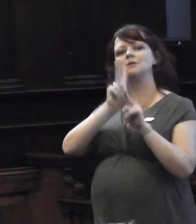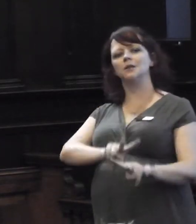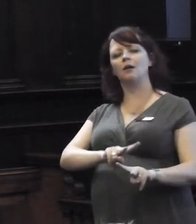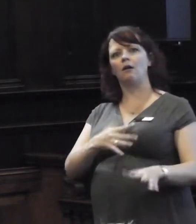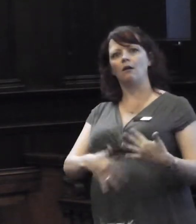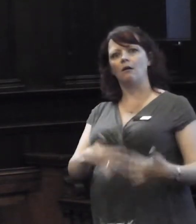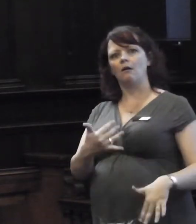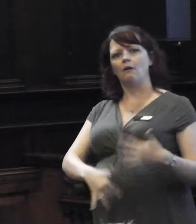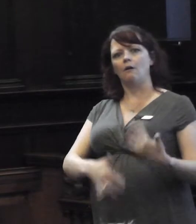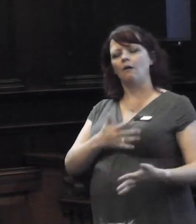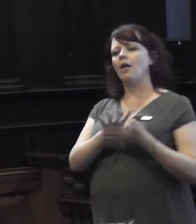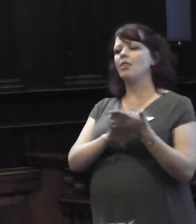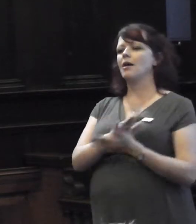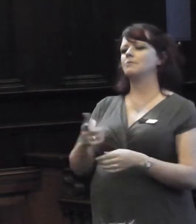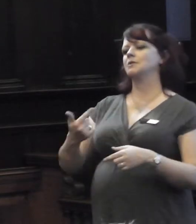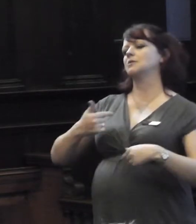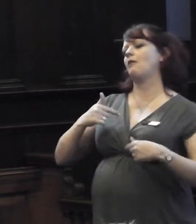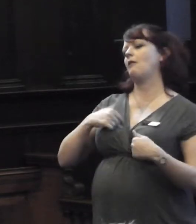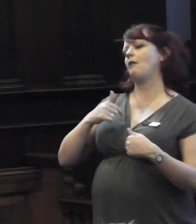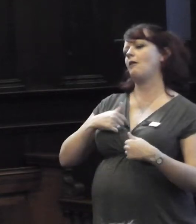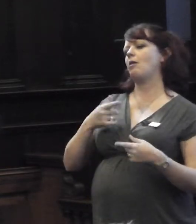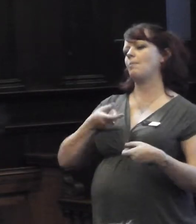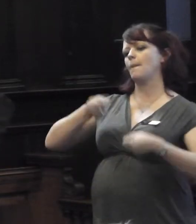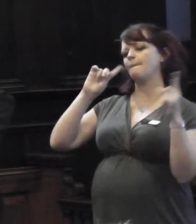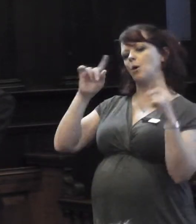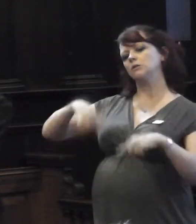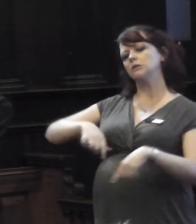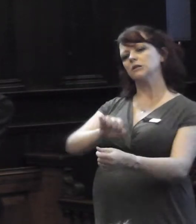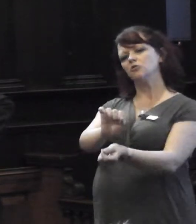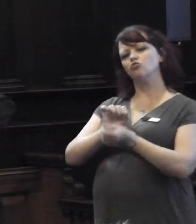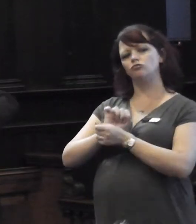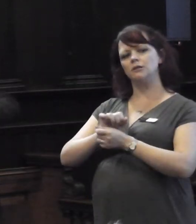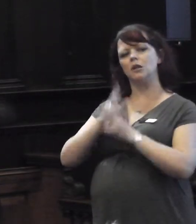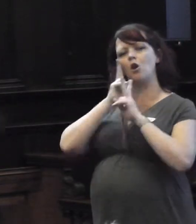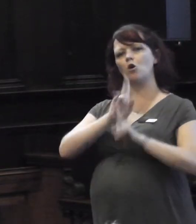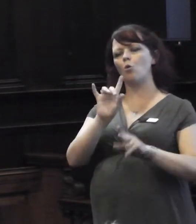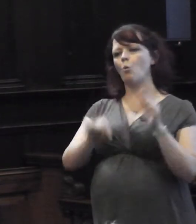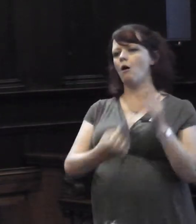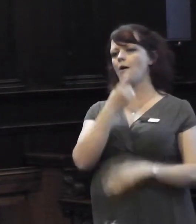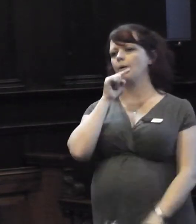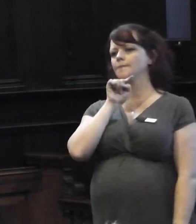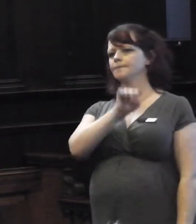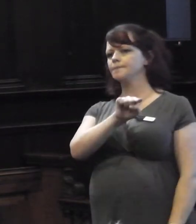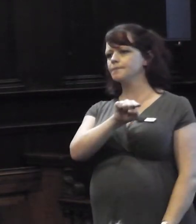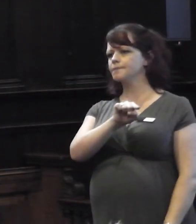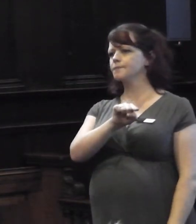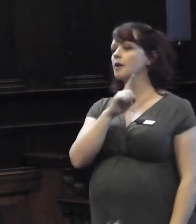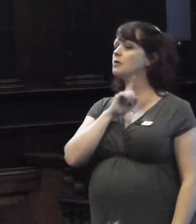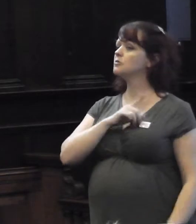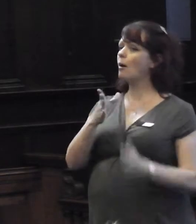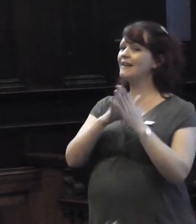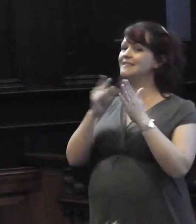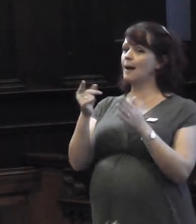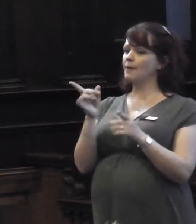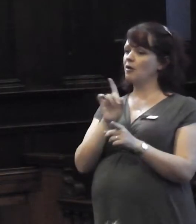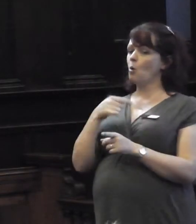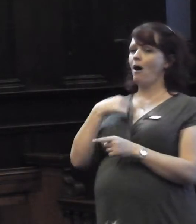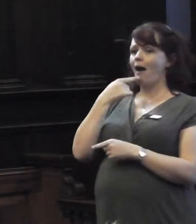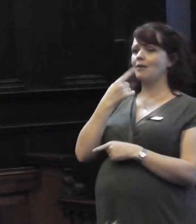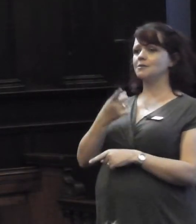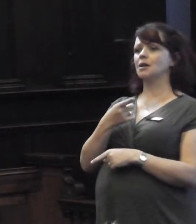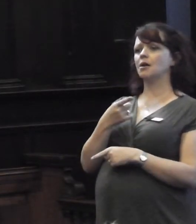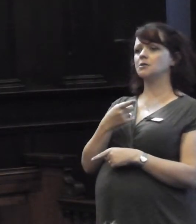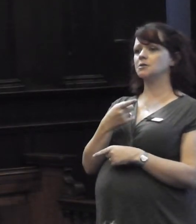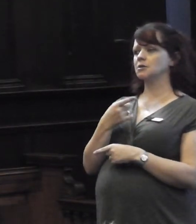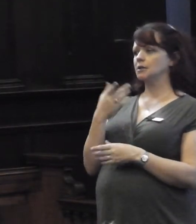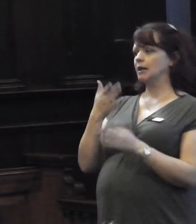are there for all to see and remember. And an example of what I have just said